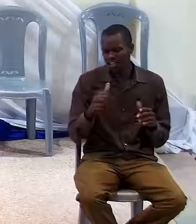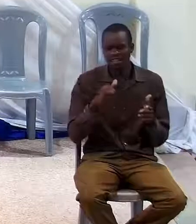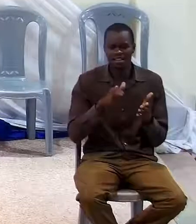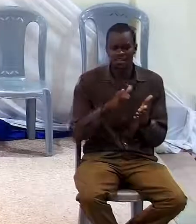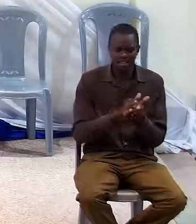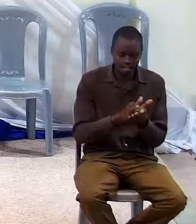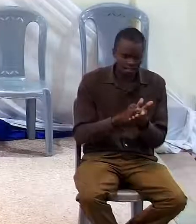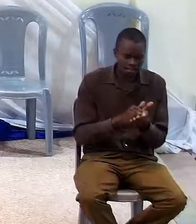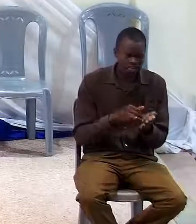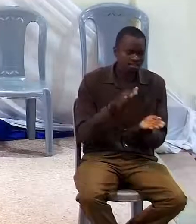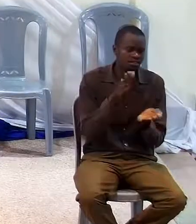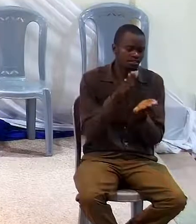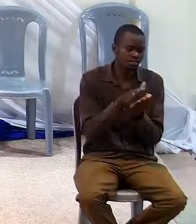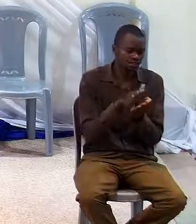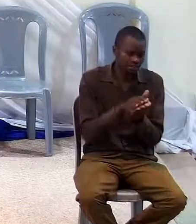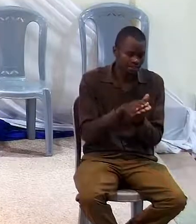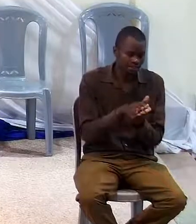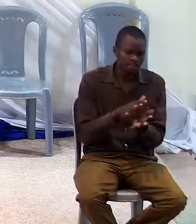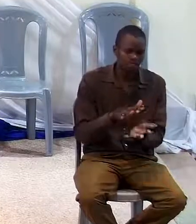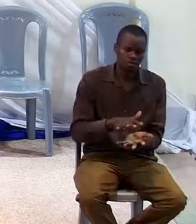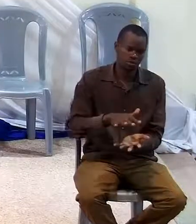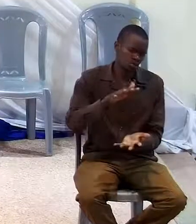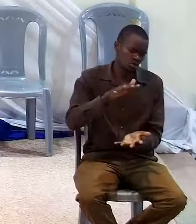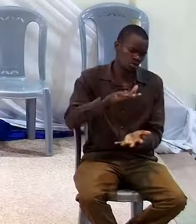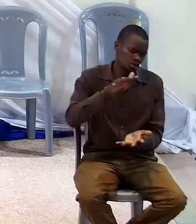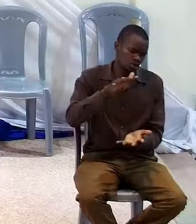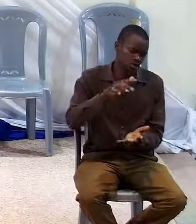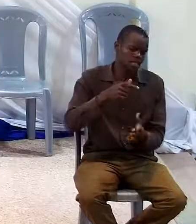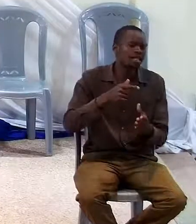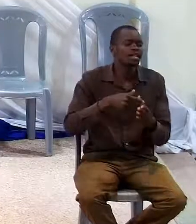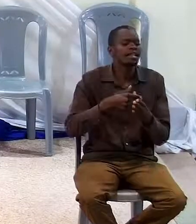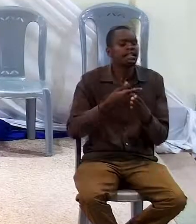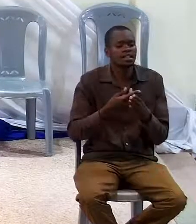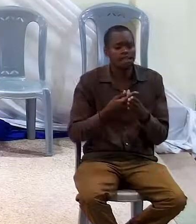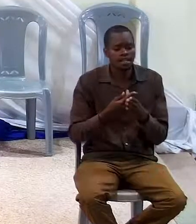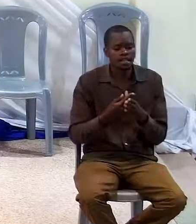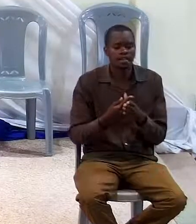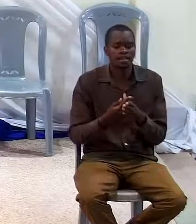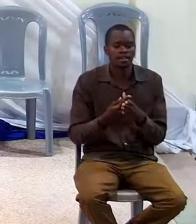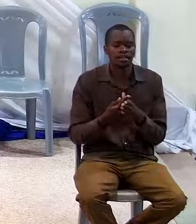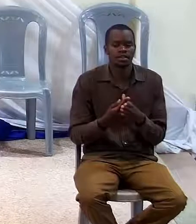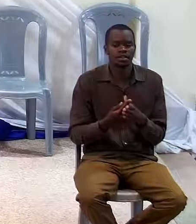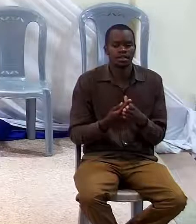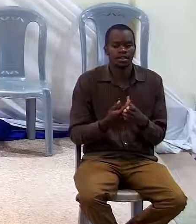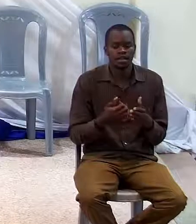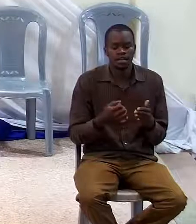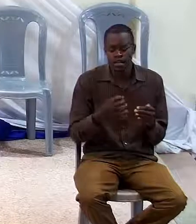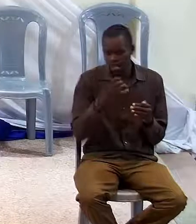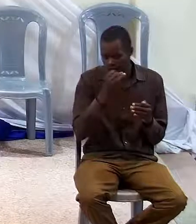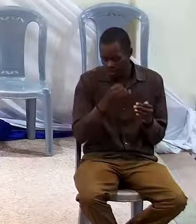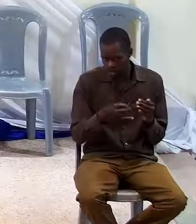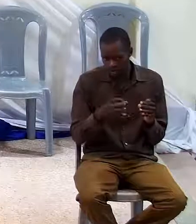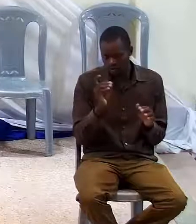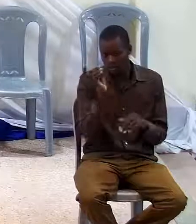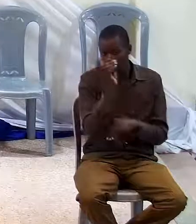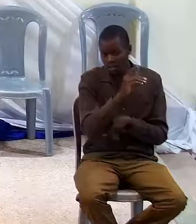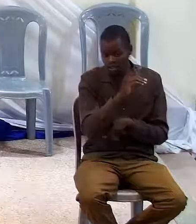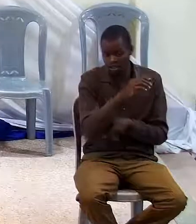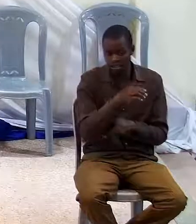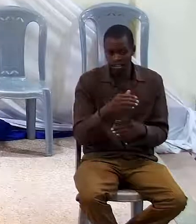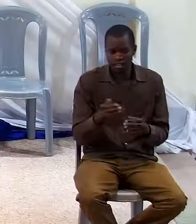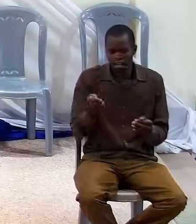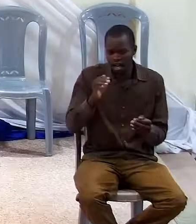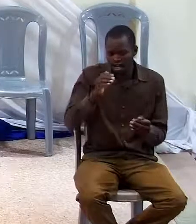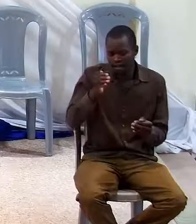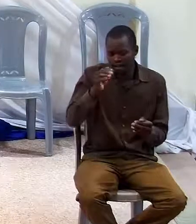builds, and then at the end of the day, this cumulative fat now affects even